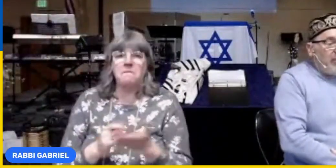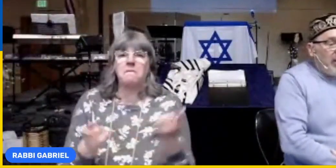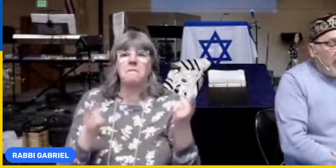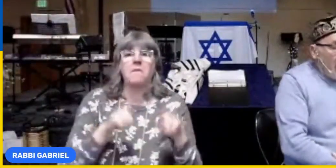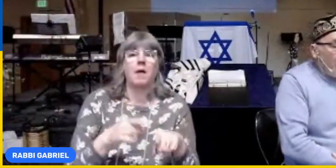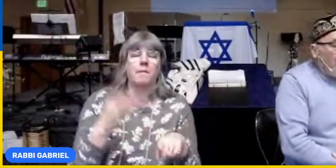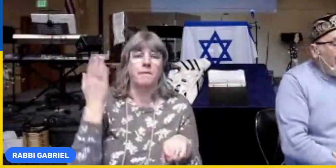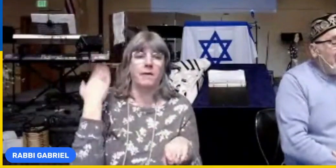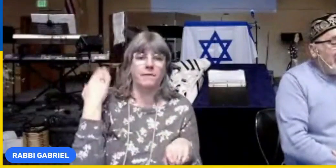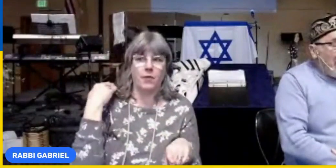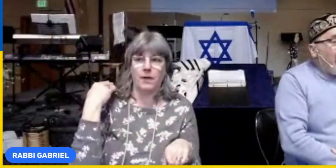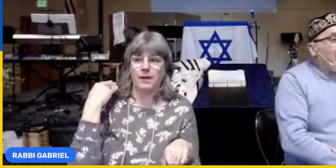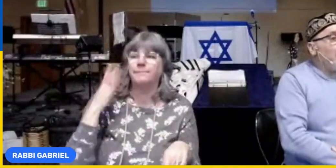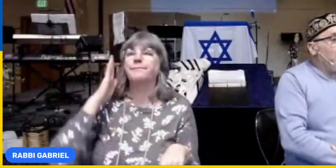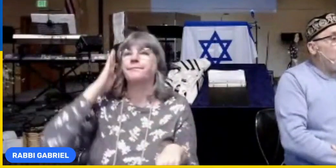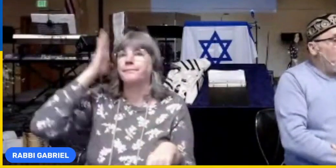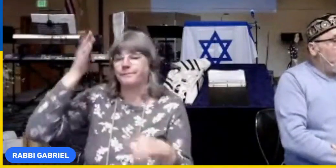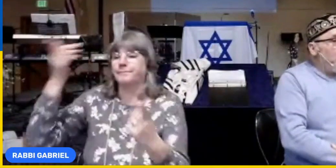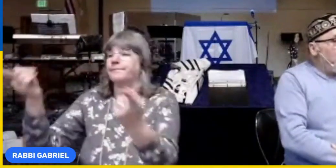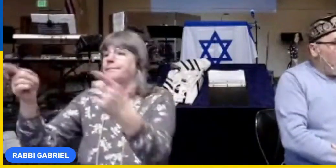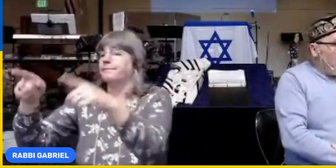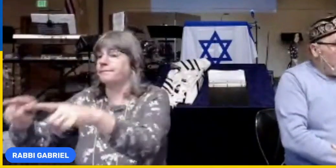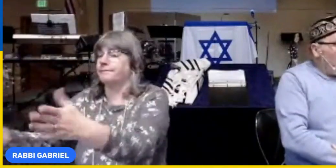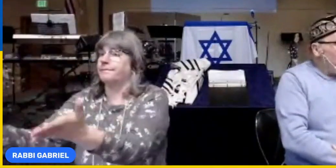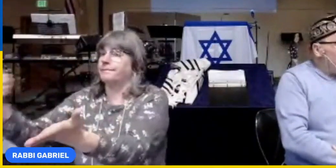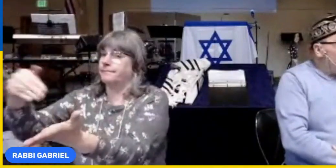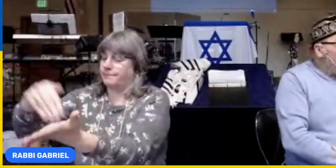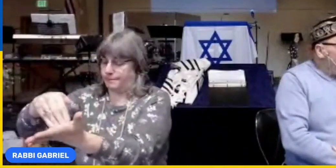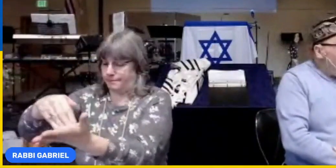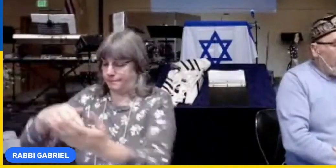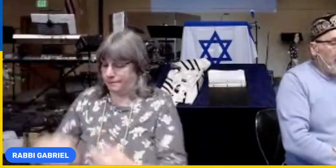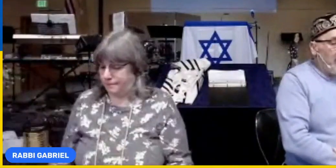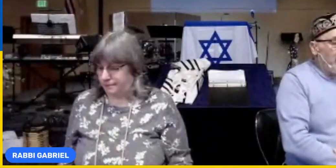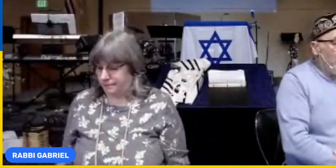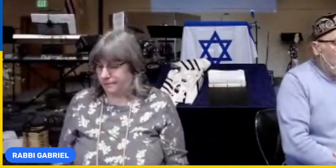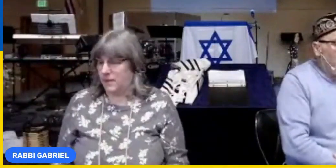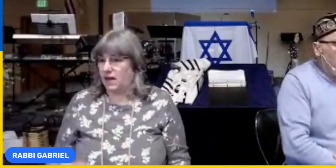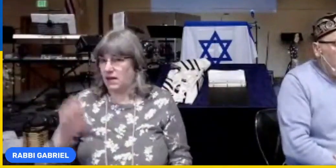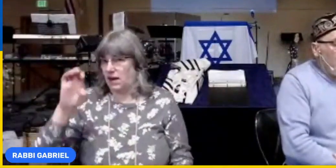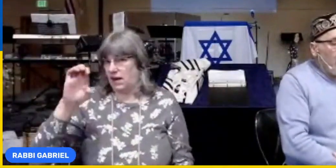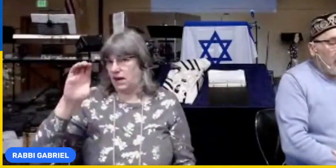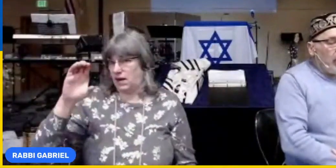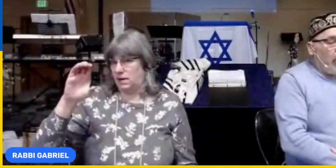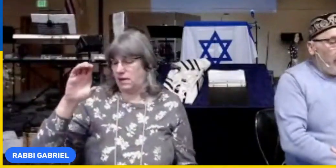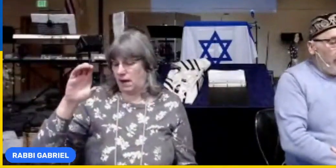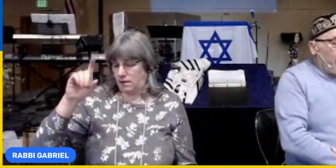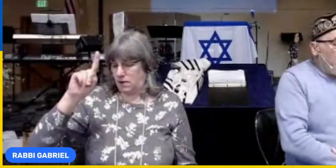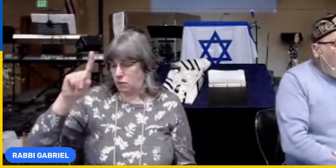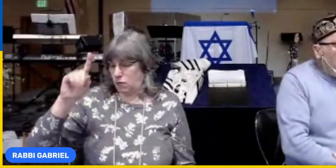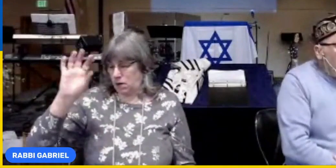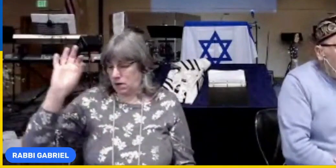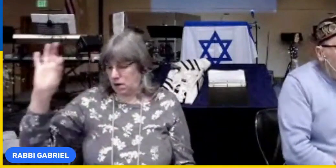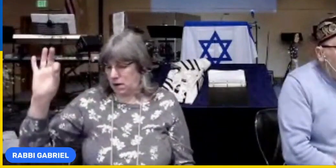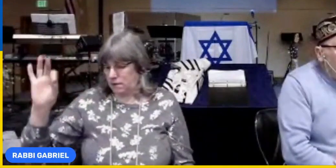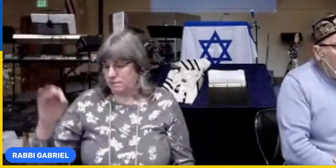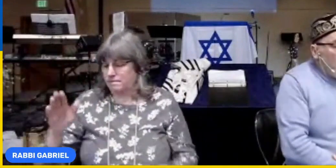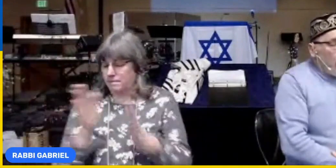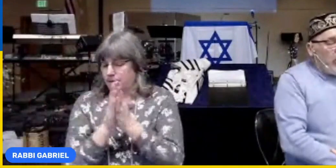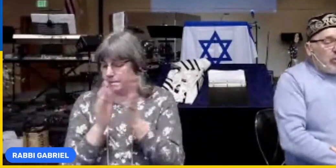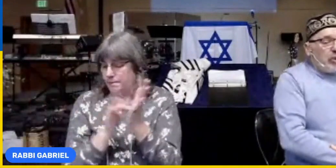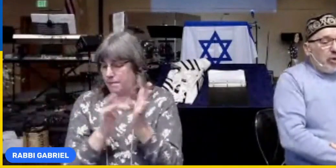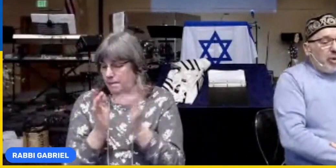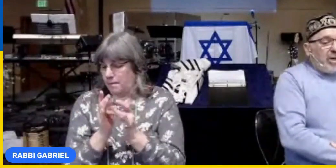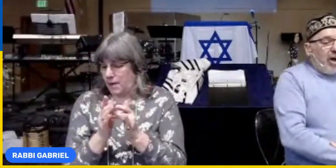that which has been done is that which will be done. That's a prophetic statement. So the Bible